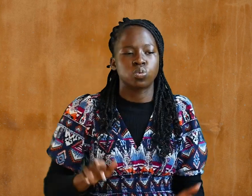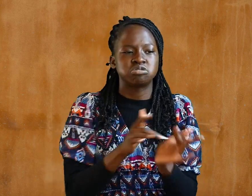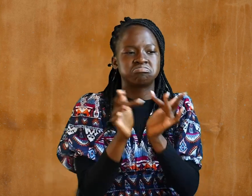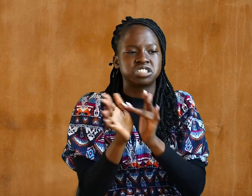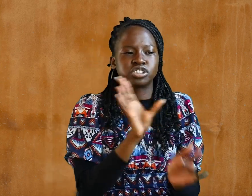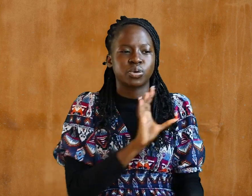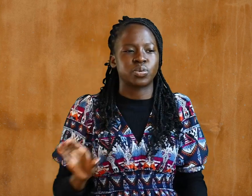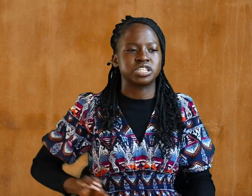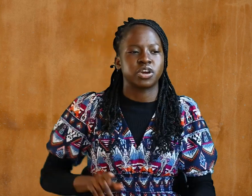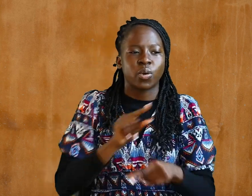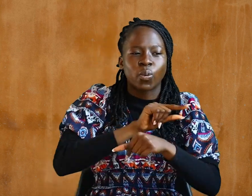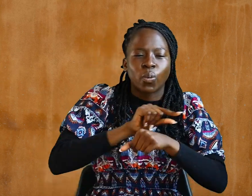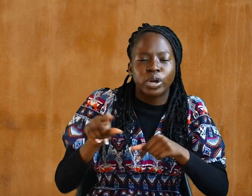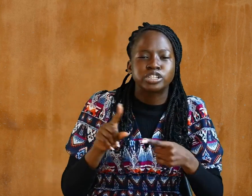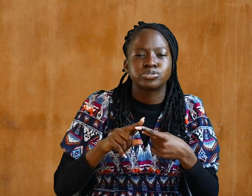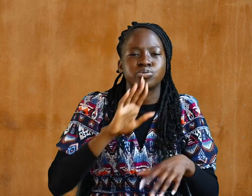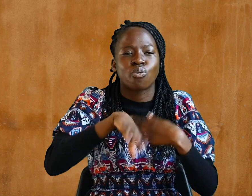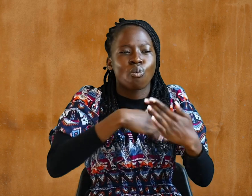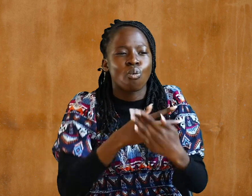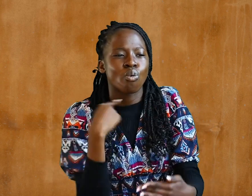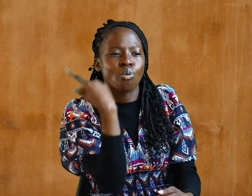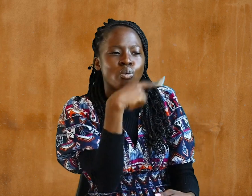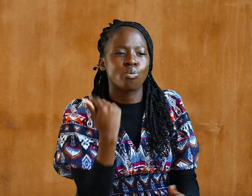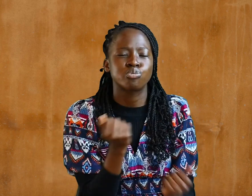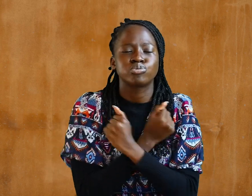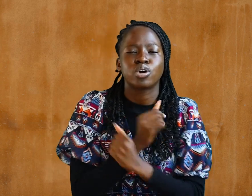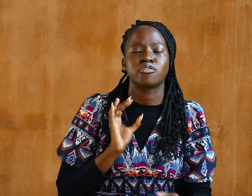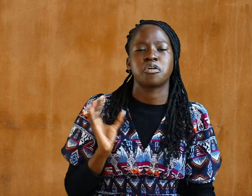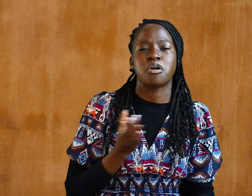Grace to all who love our Lord